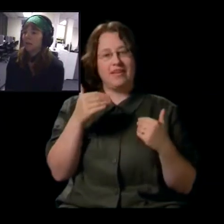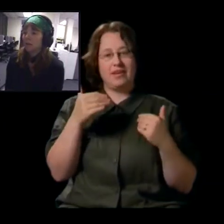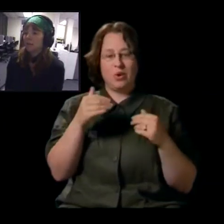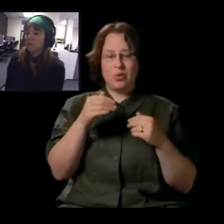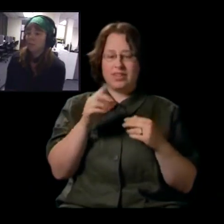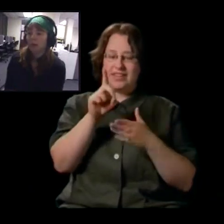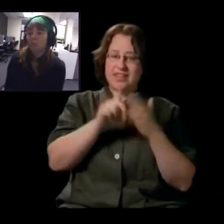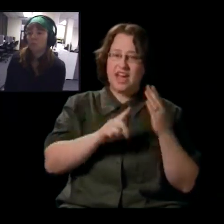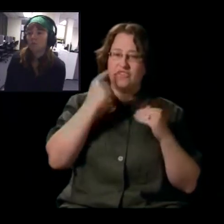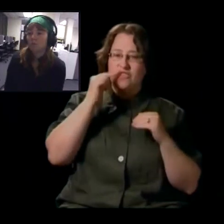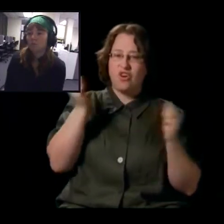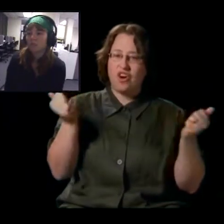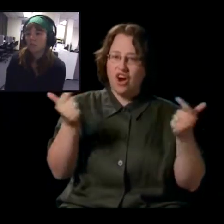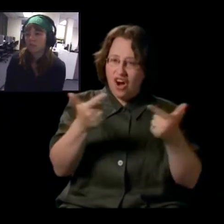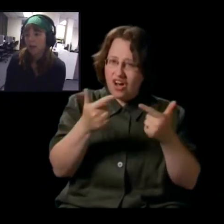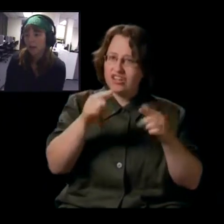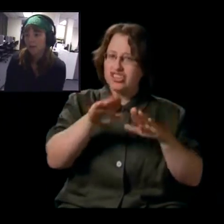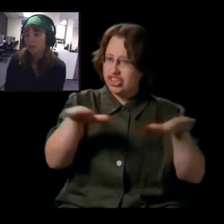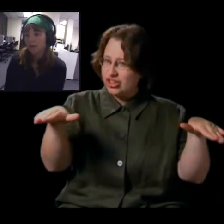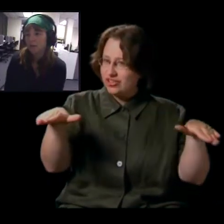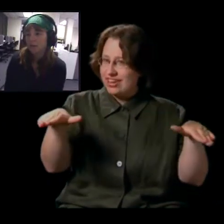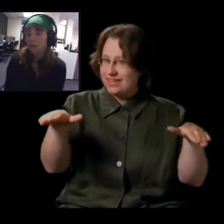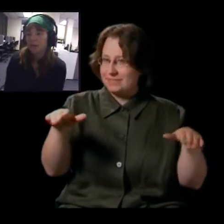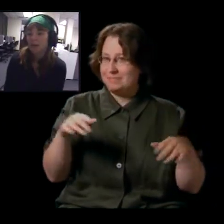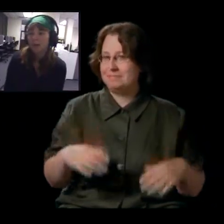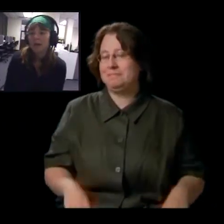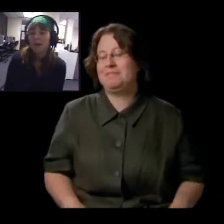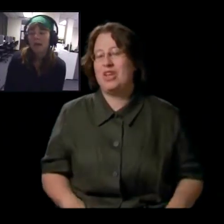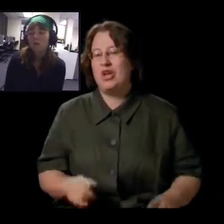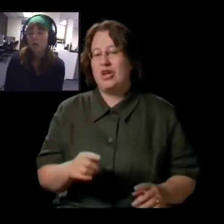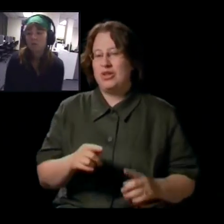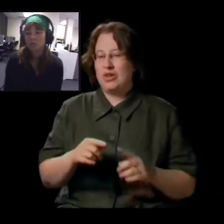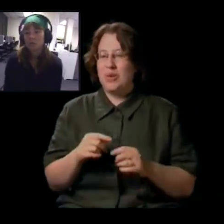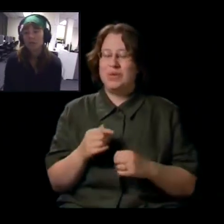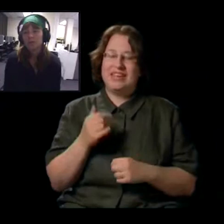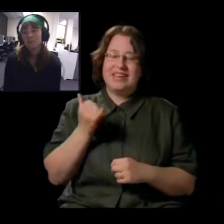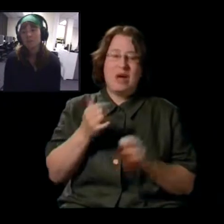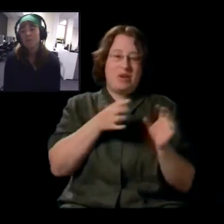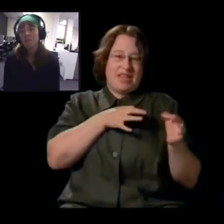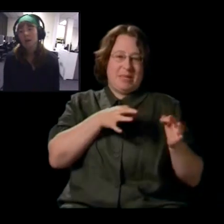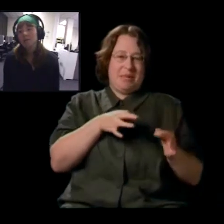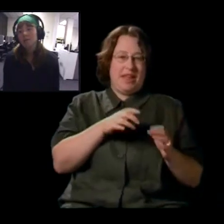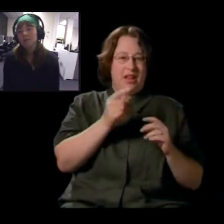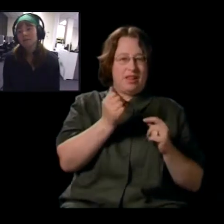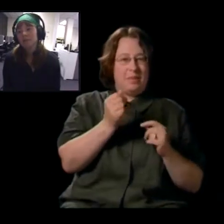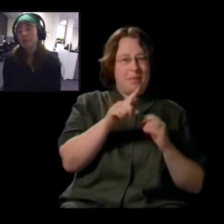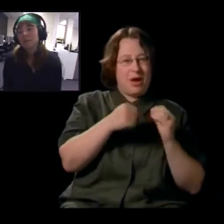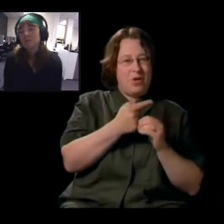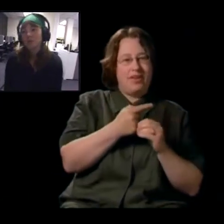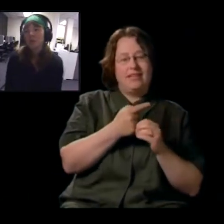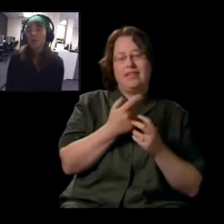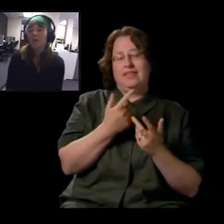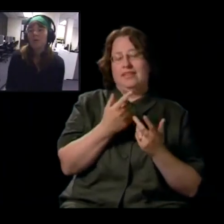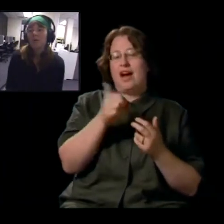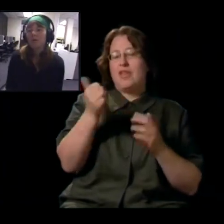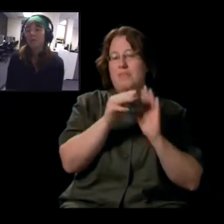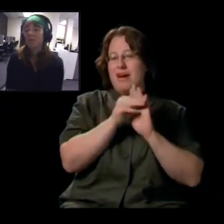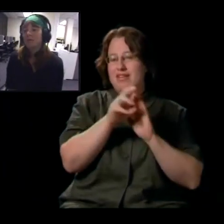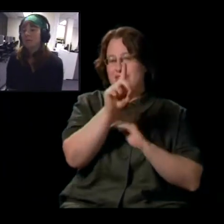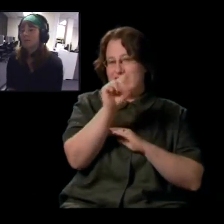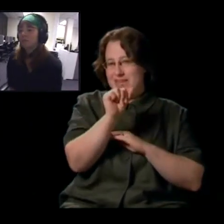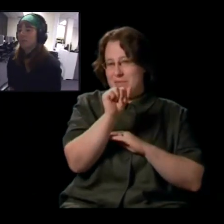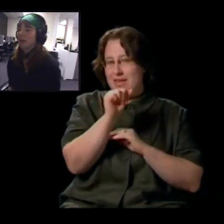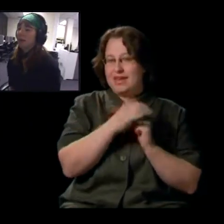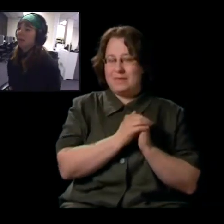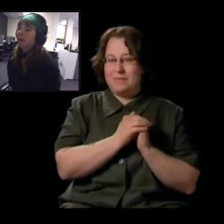that was my first time with universal design, and it has all children in mind. So I wanted